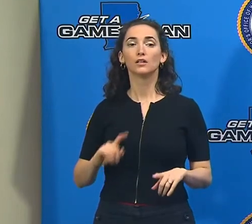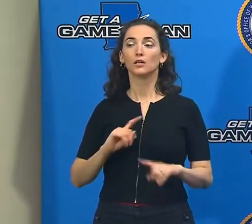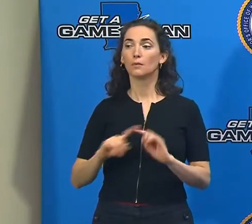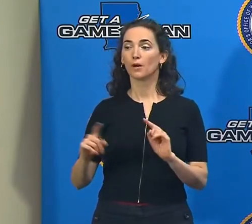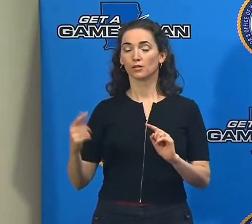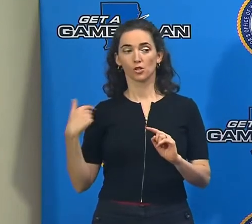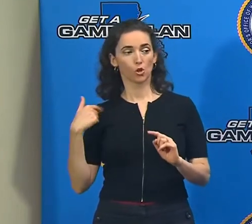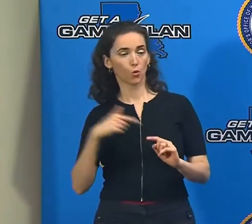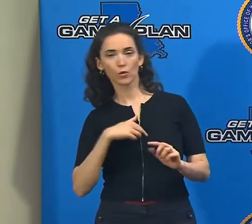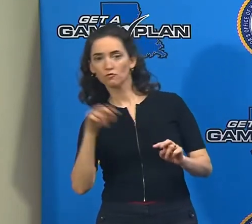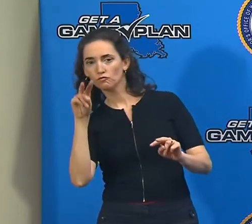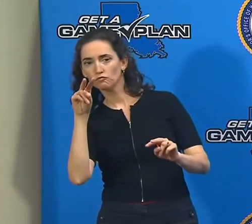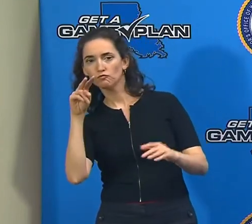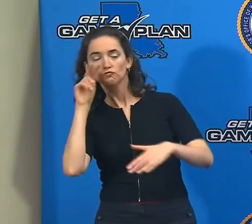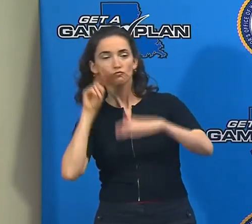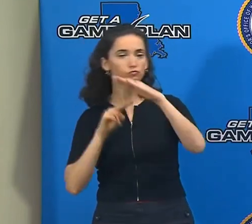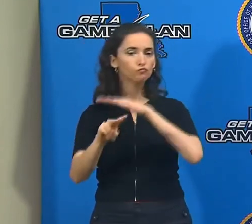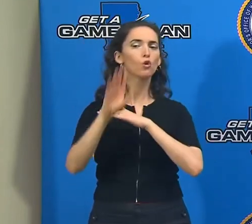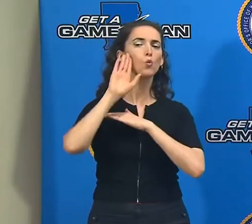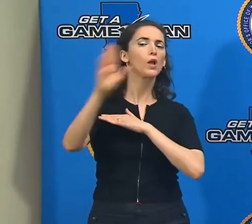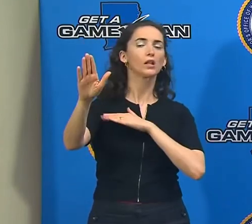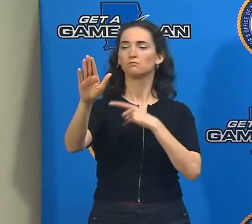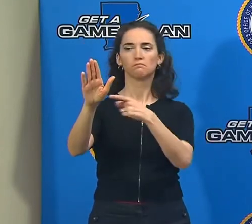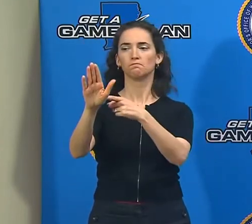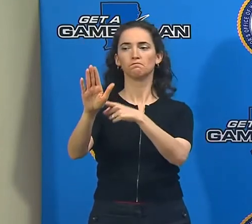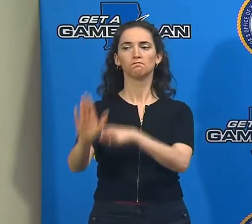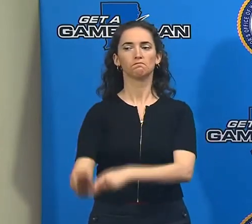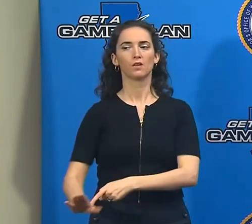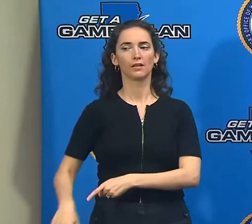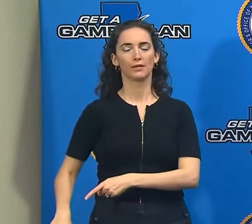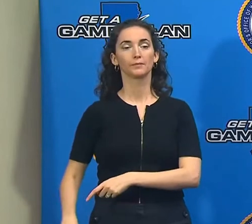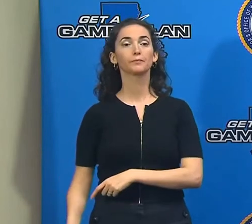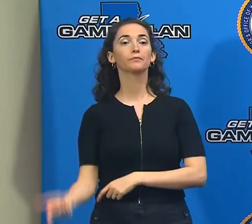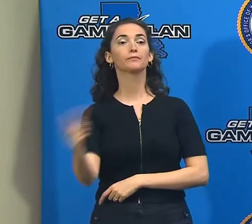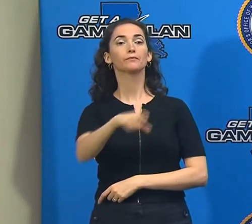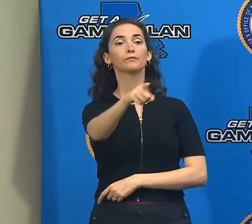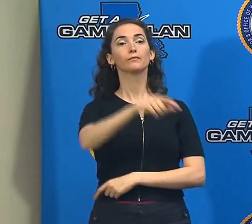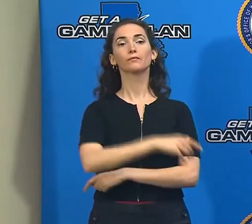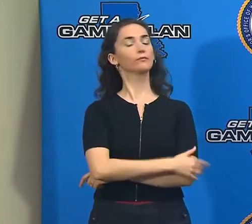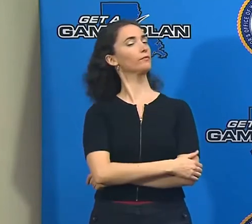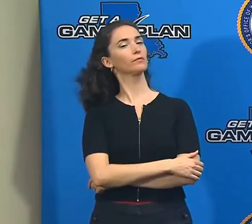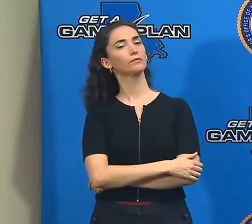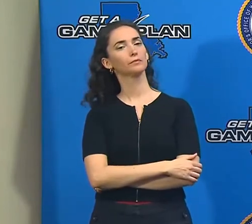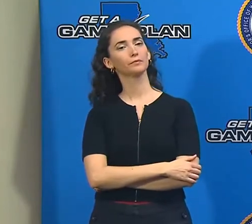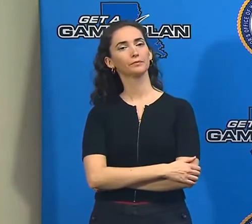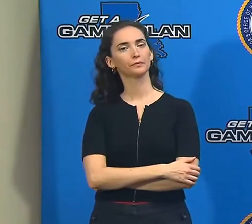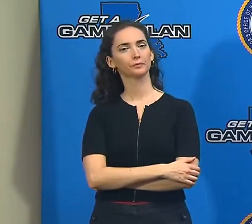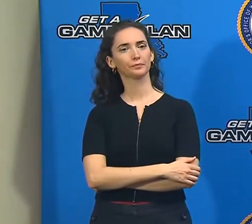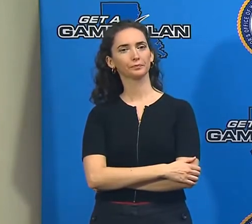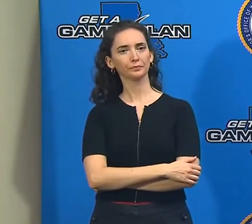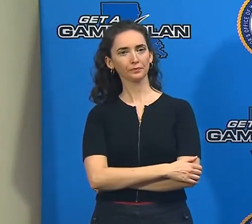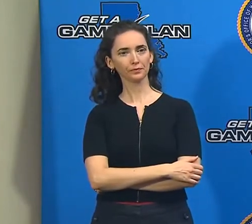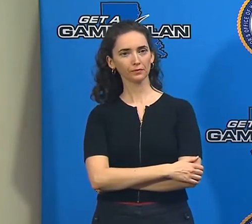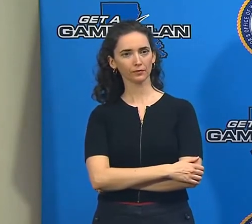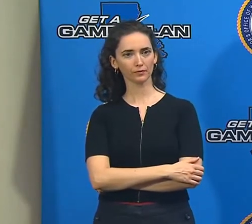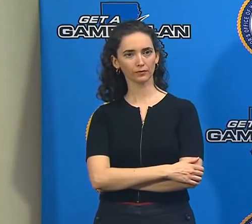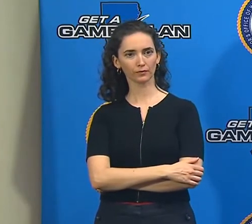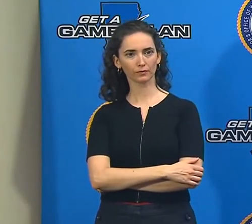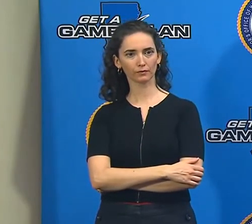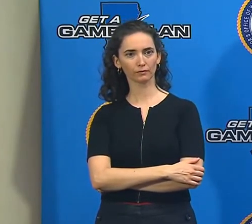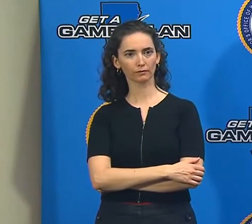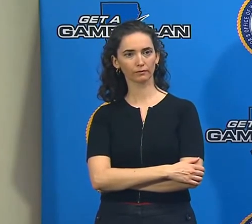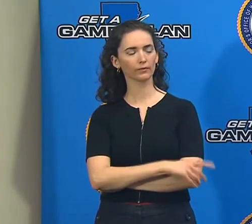that we are particularly concerned about at the present. Yes, sir. Governor Ellis, we've seen disruption to this 92-year growing tall.